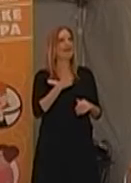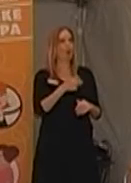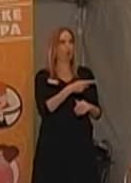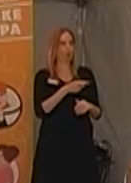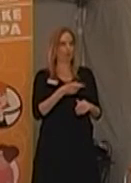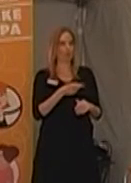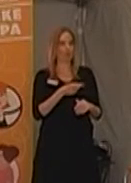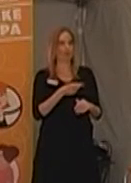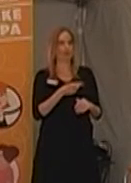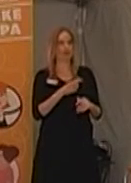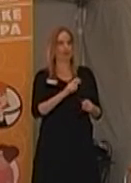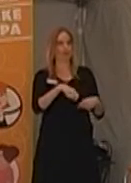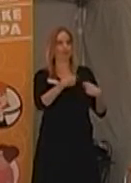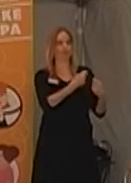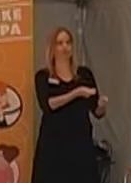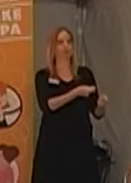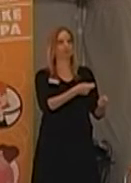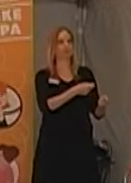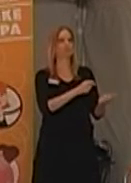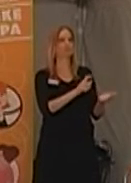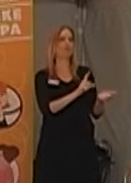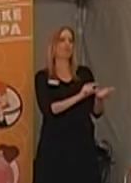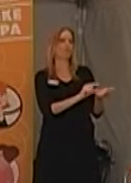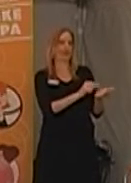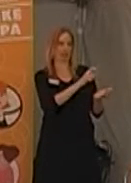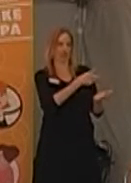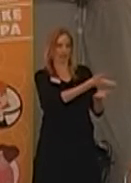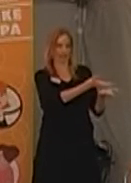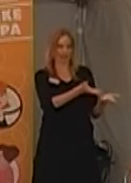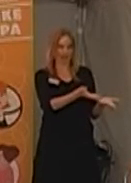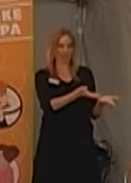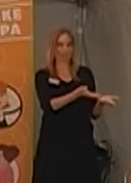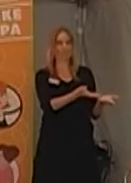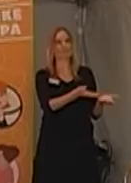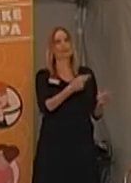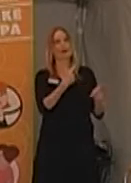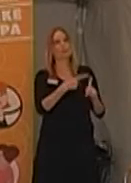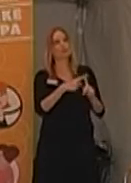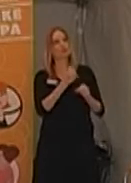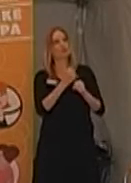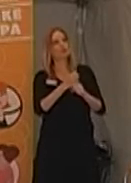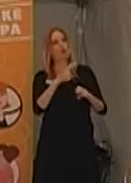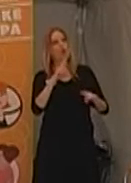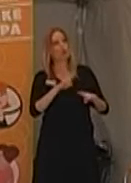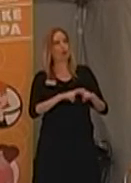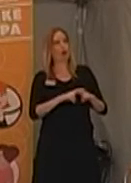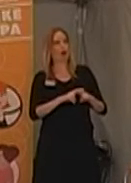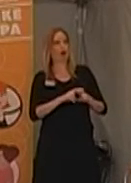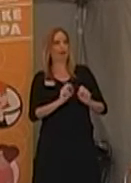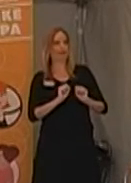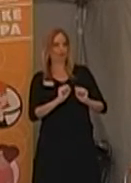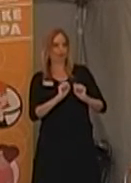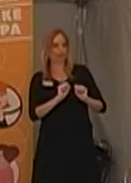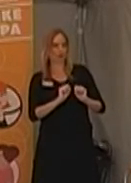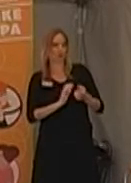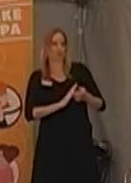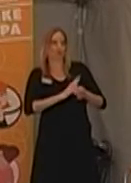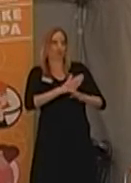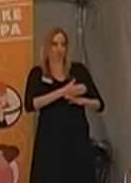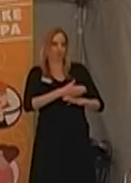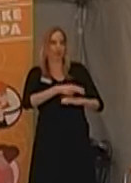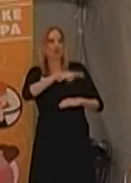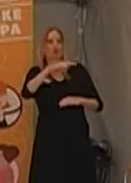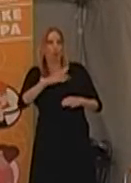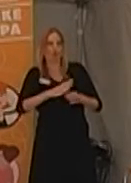to retired people. And then there was some workplace insurance added some years later in Norway.